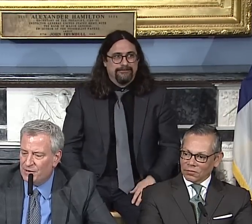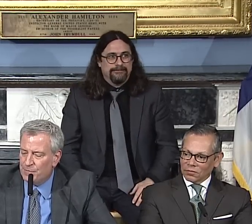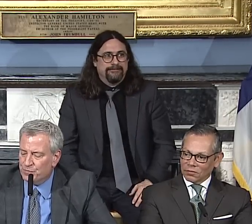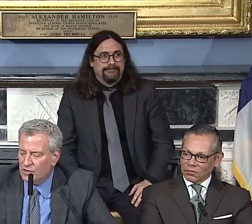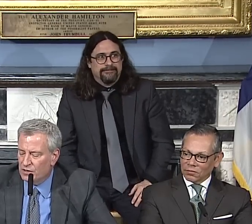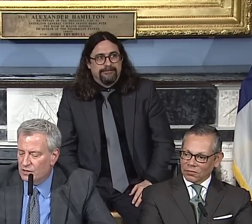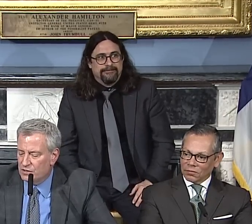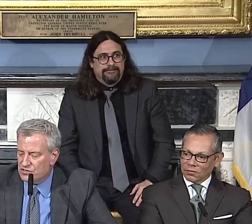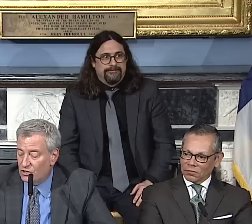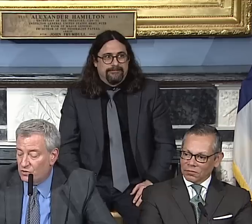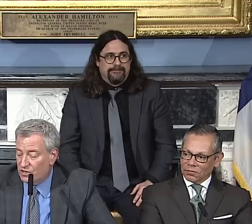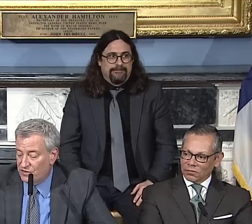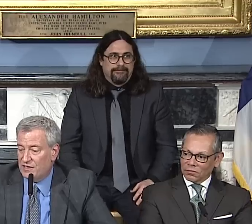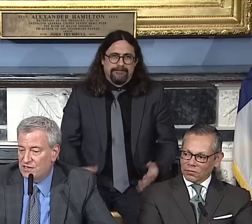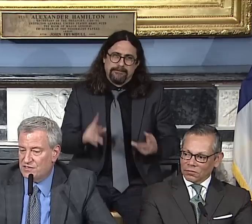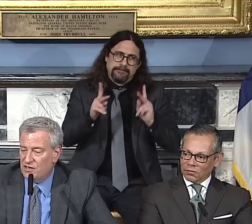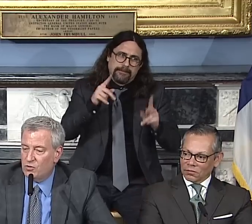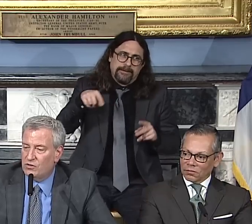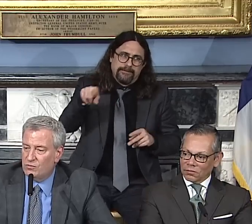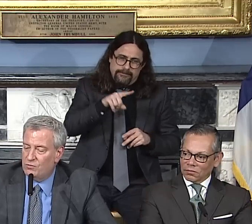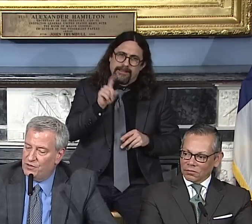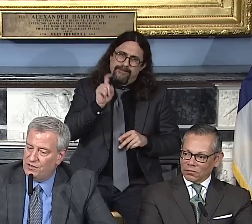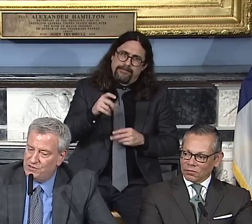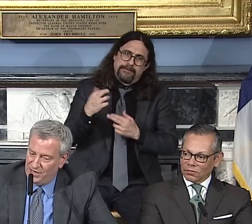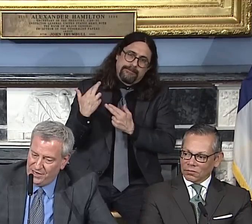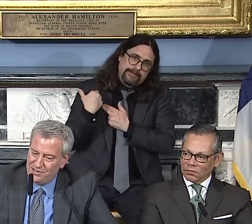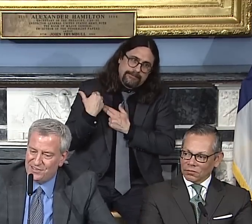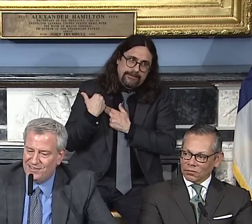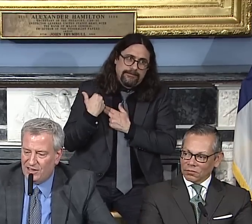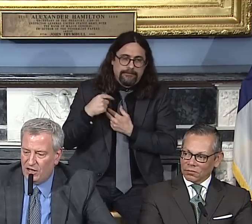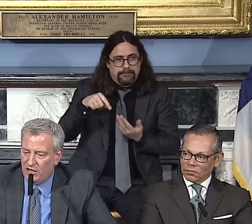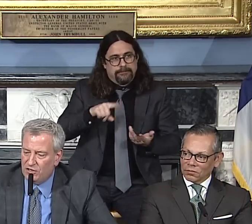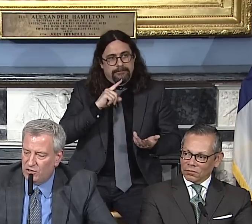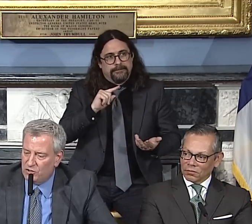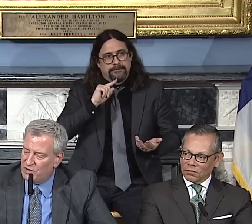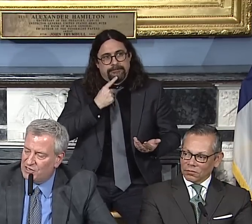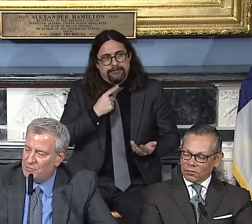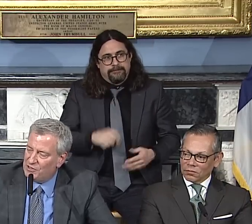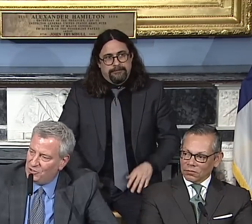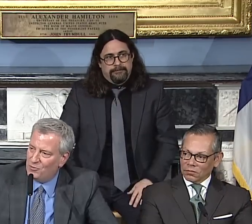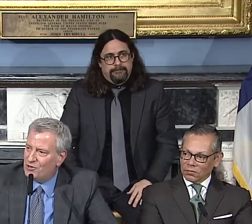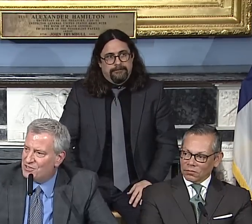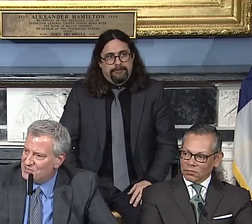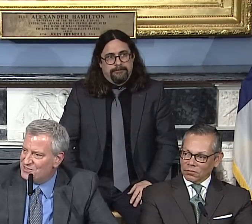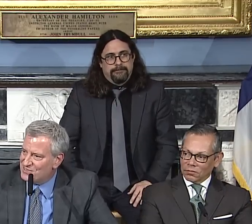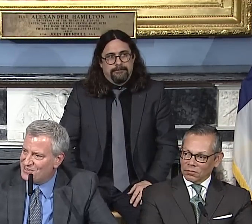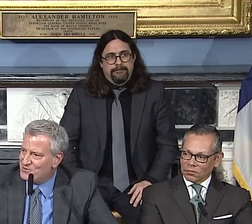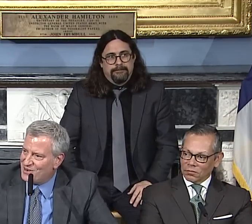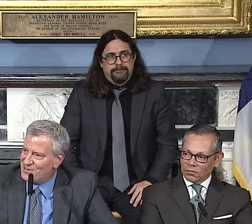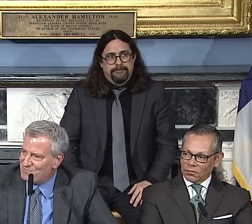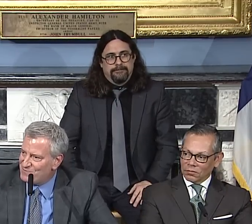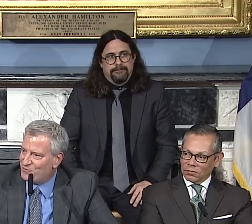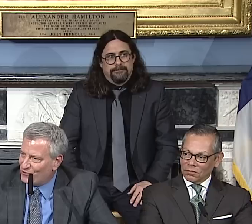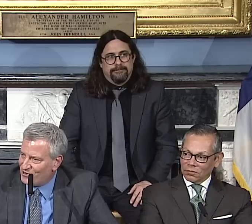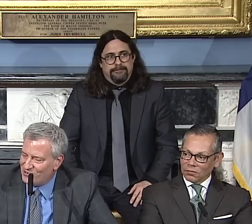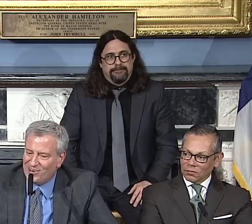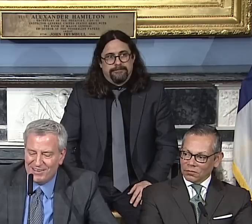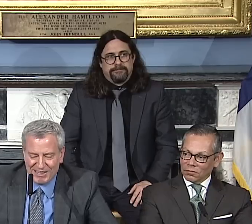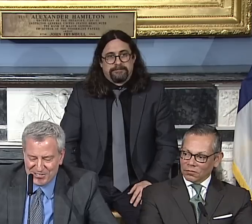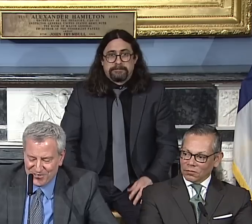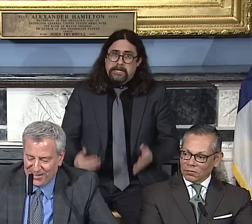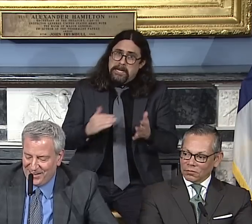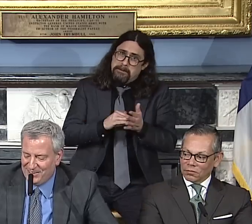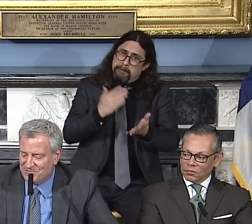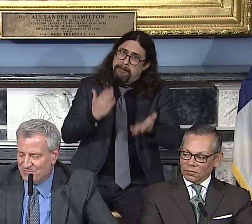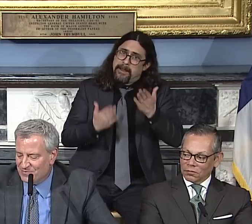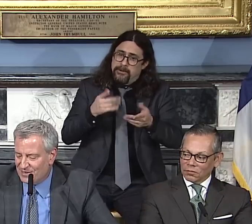stuff. So the other thing is, you know, with a date, you know, you might keep a little more distance than you might have before, right?